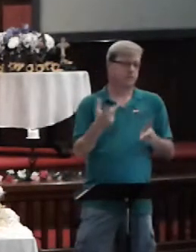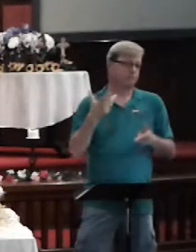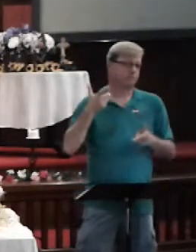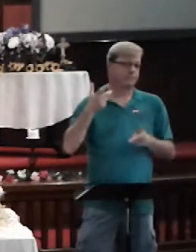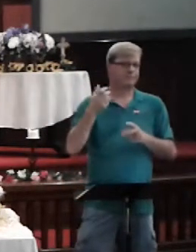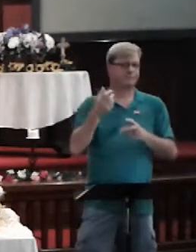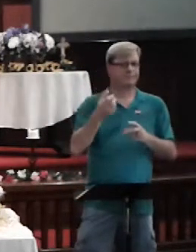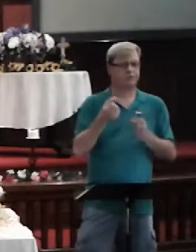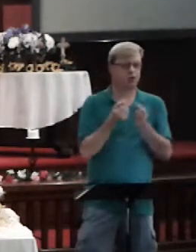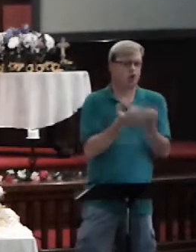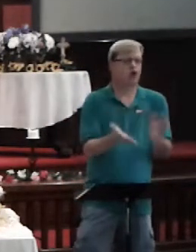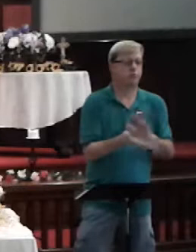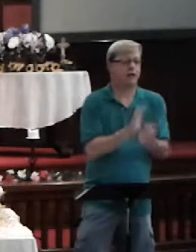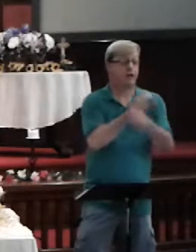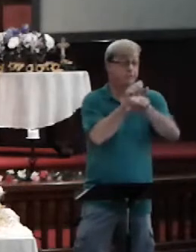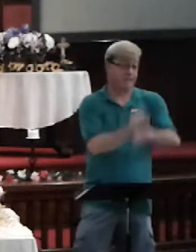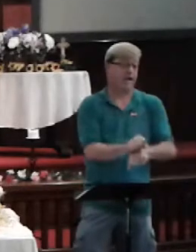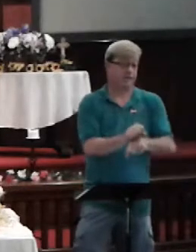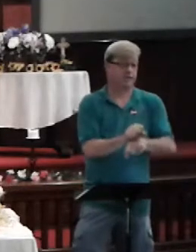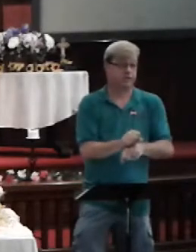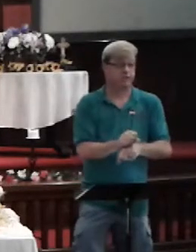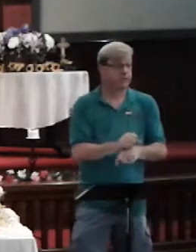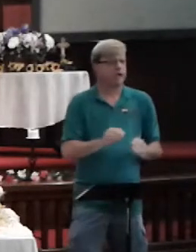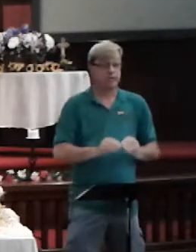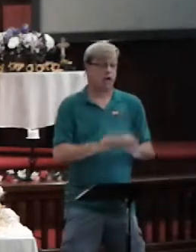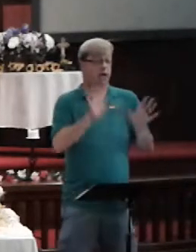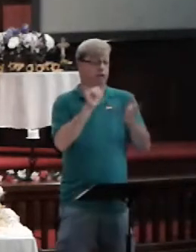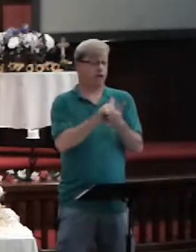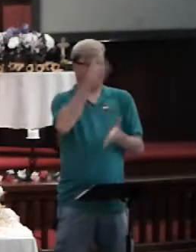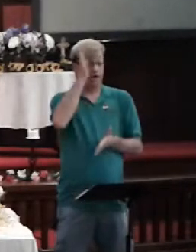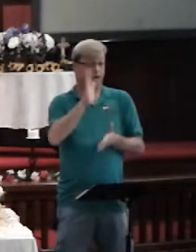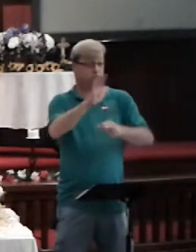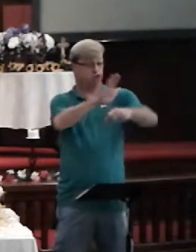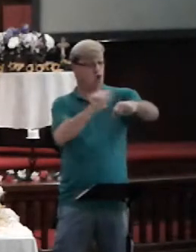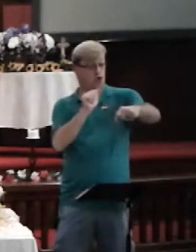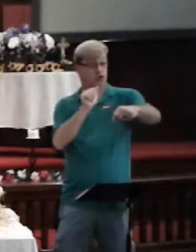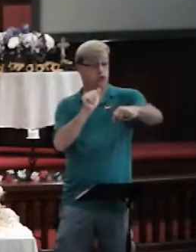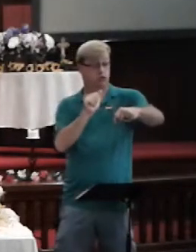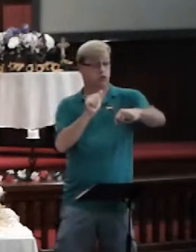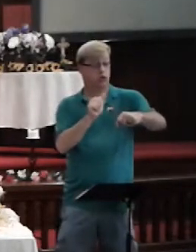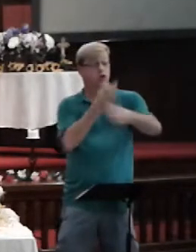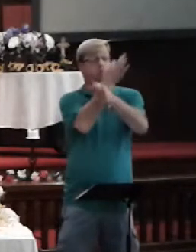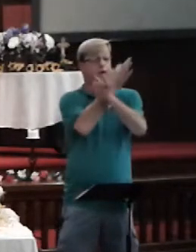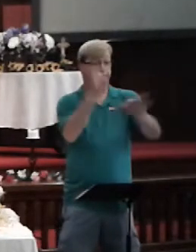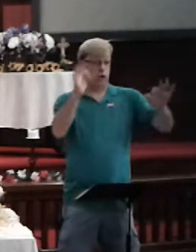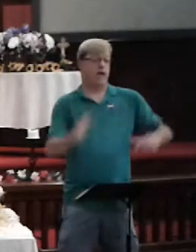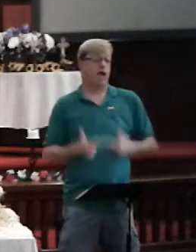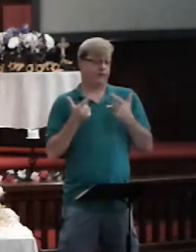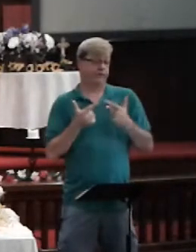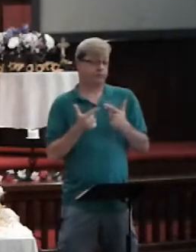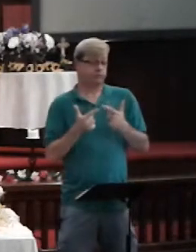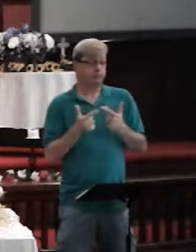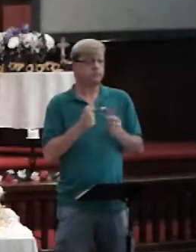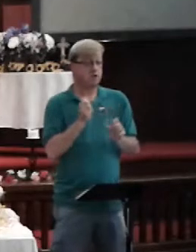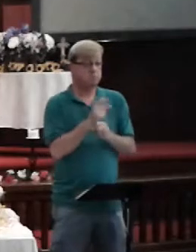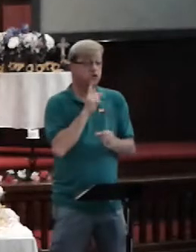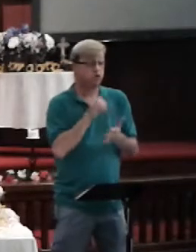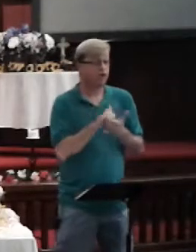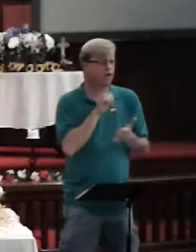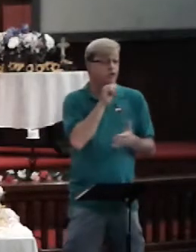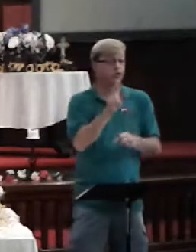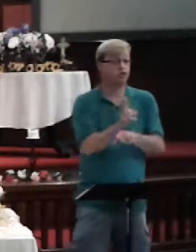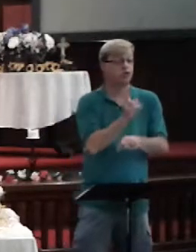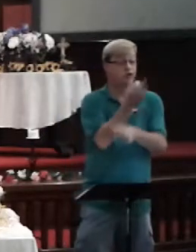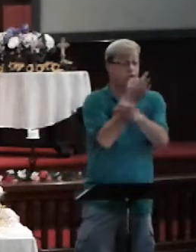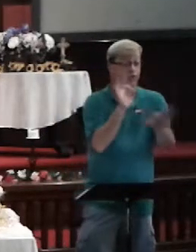slavery on you. It's absolutely clear that God has called you to a free life. Just make sure that you don't use